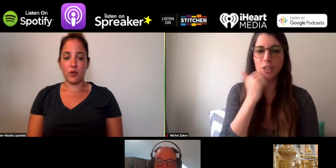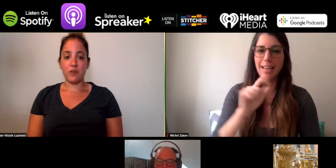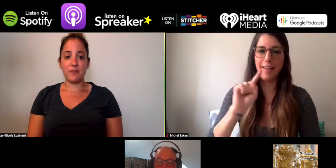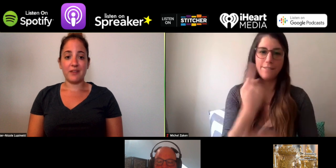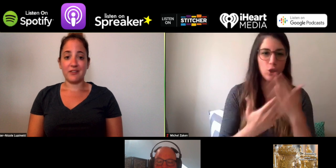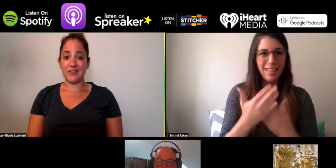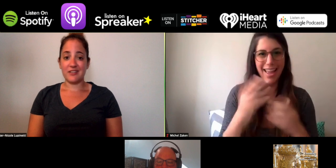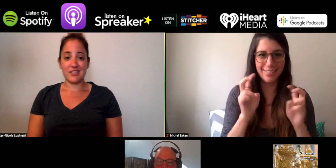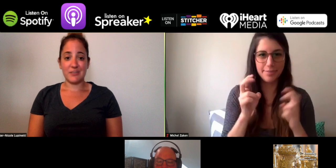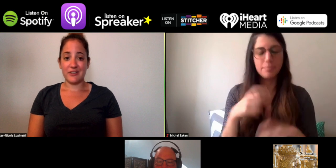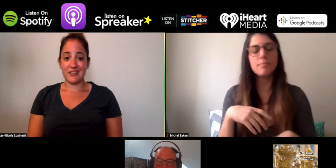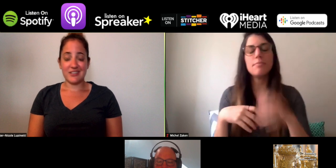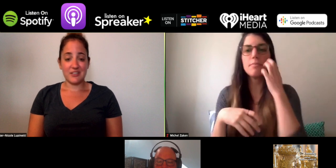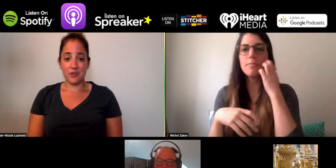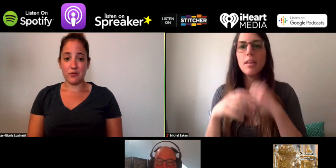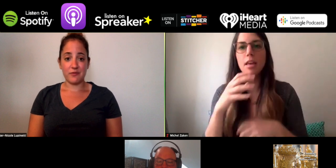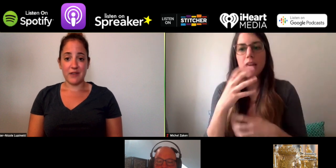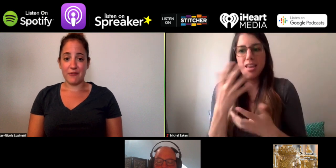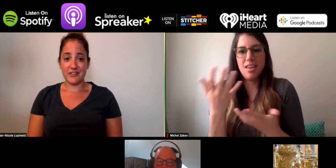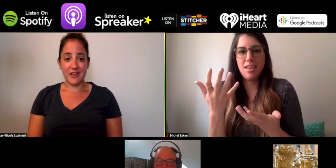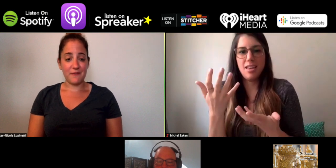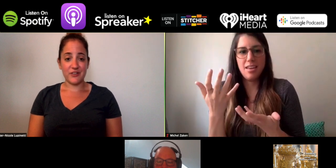you know, we've been living this experience, you know,